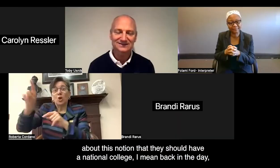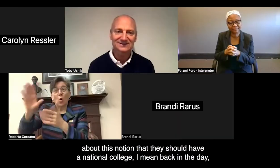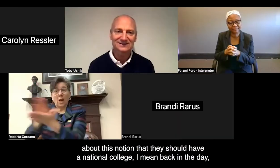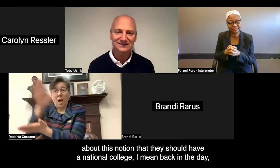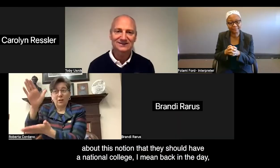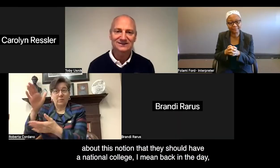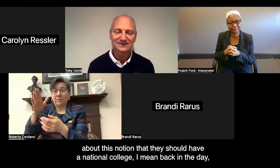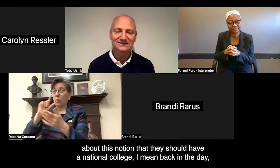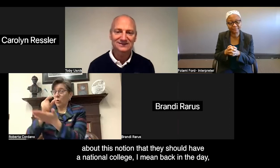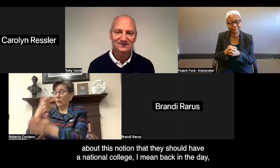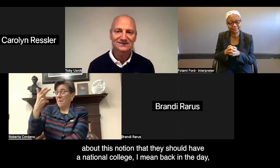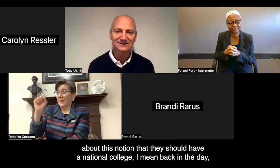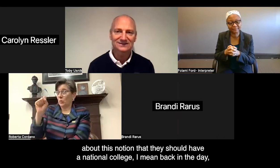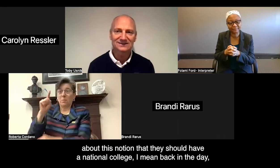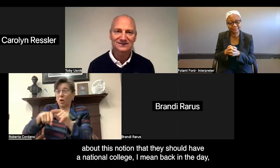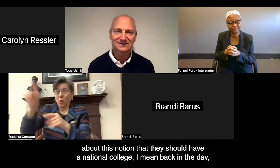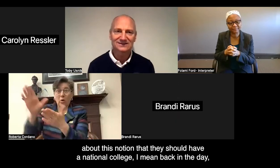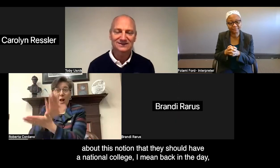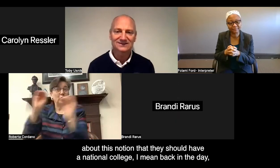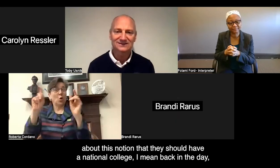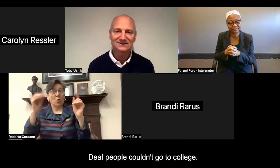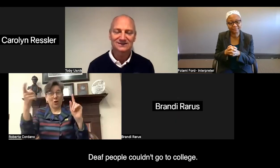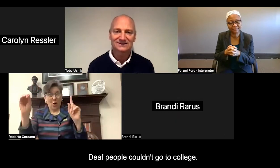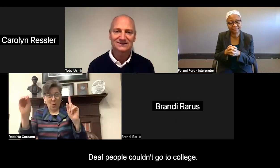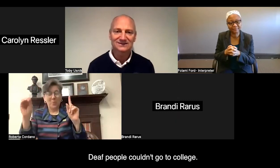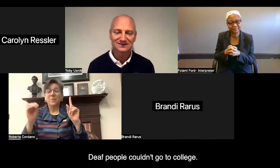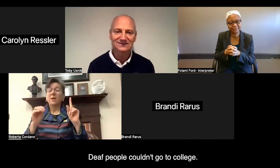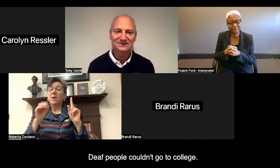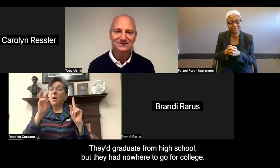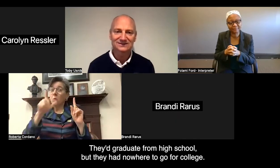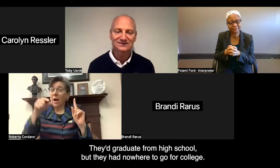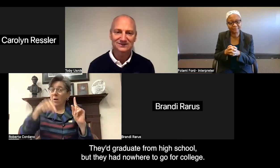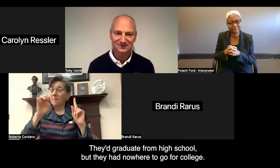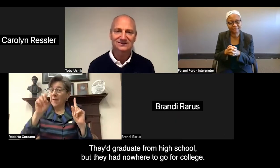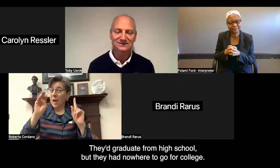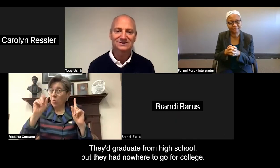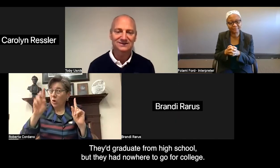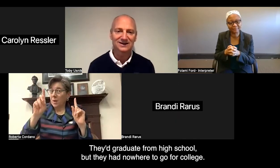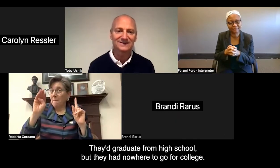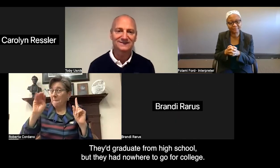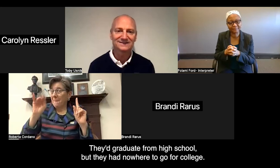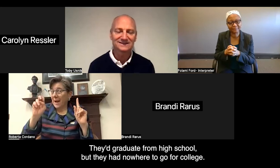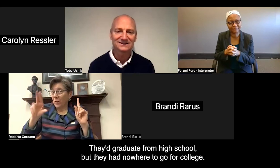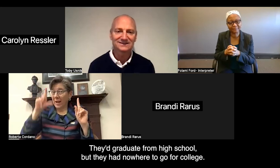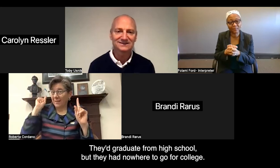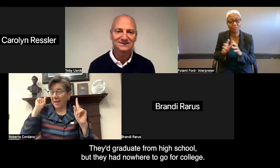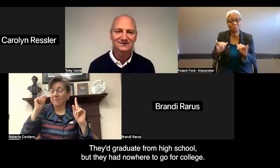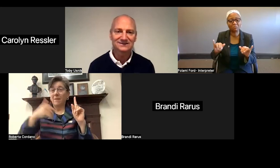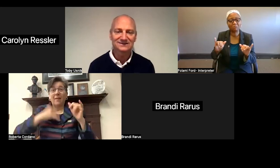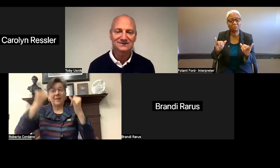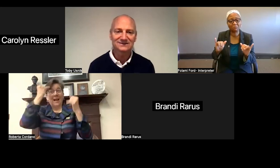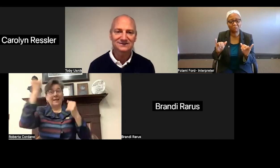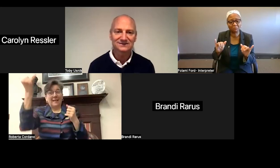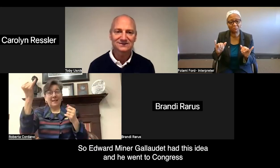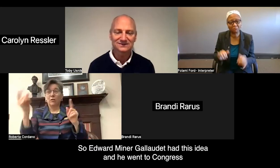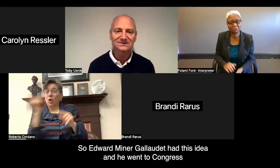college. I mean, back in the day, deaf people couldn't go to college. They graduate from high school, but they had nowhere to go for college. So Edward